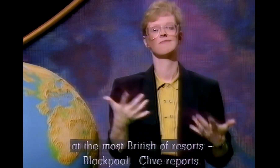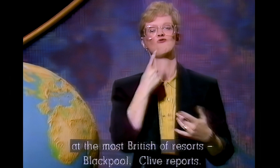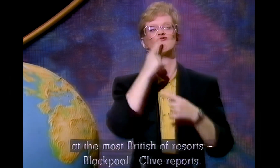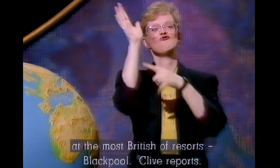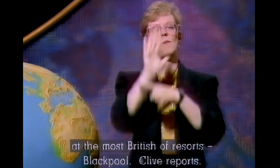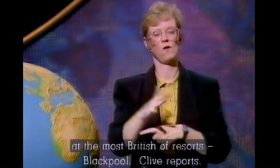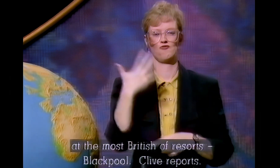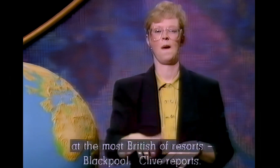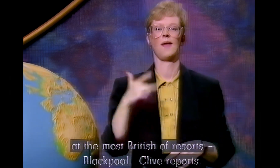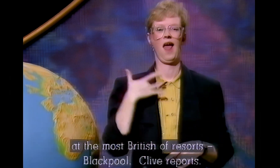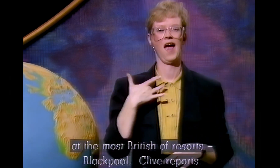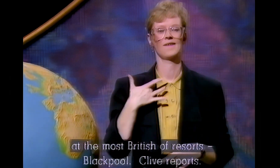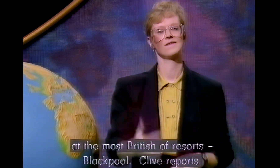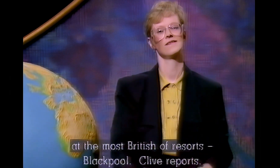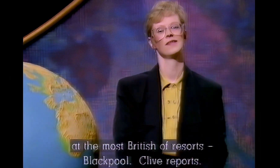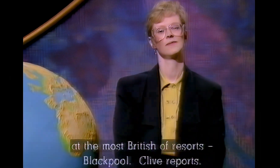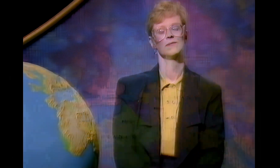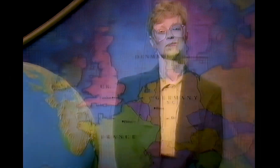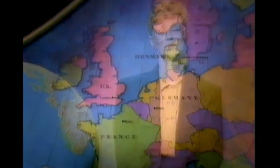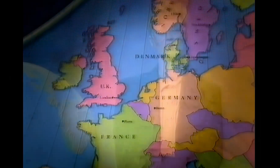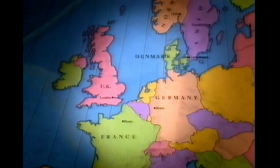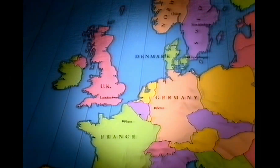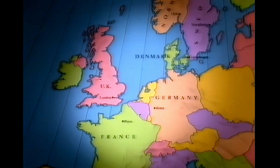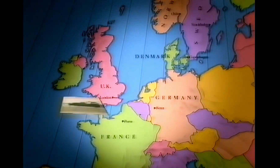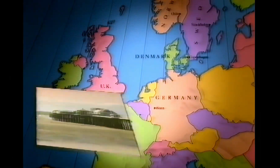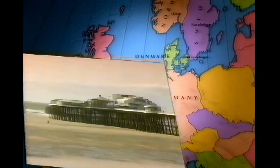resorts, Blackpool. Here's a report from Clive.